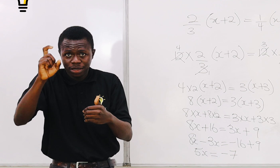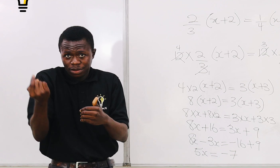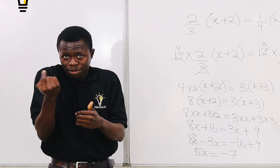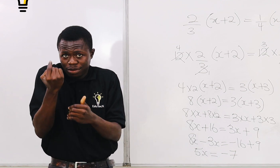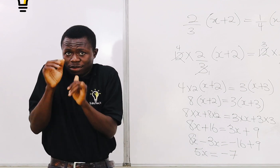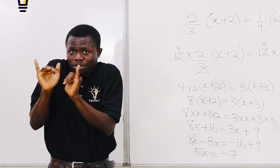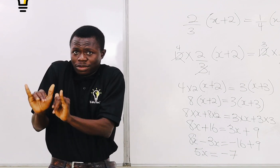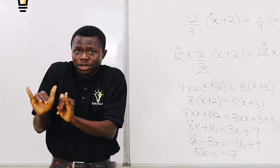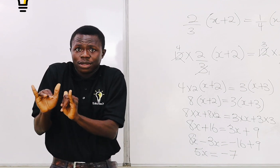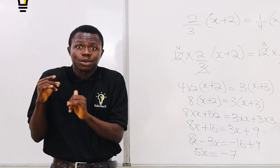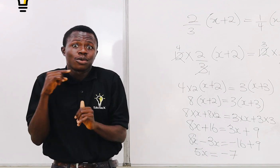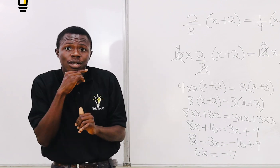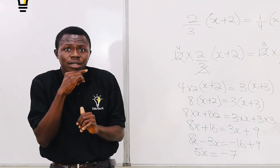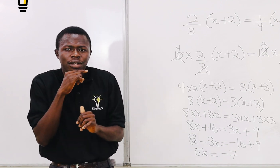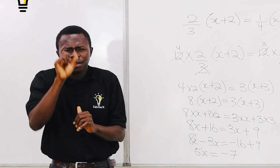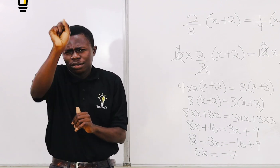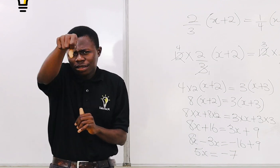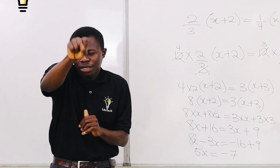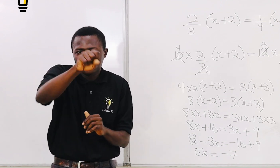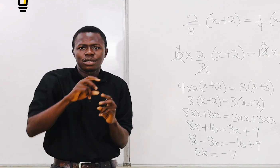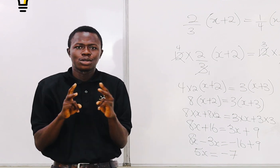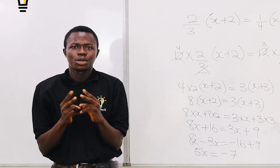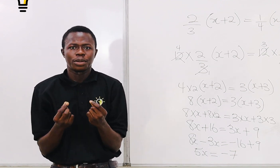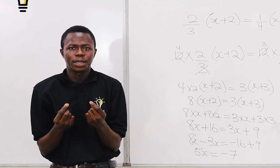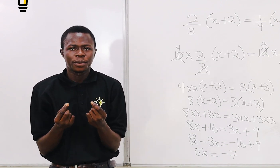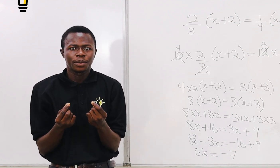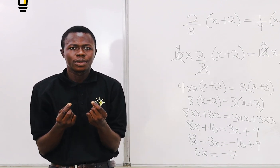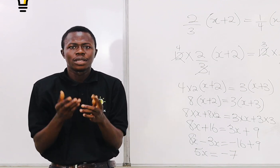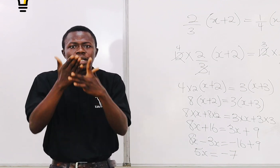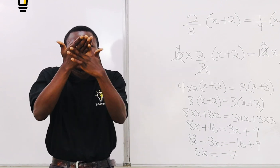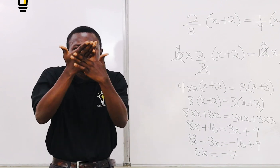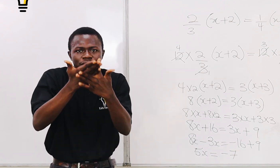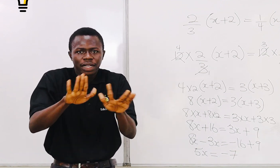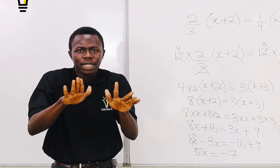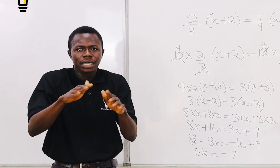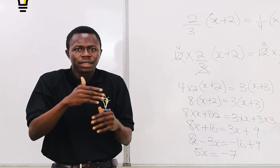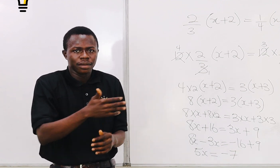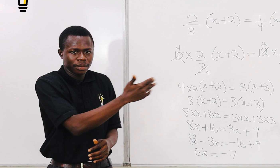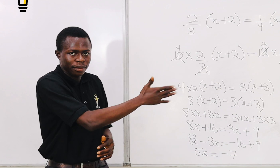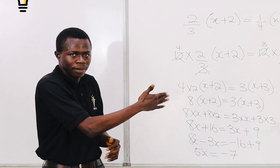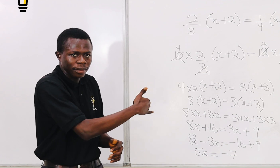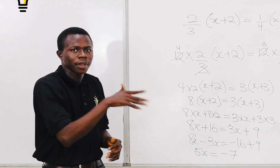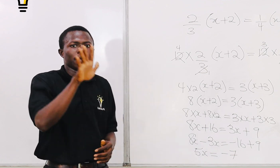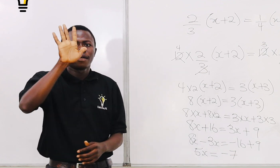We try to isolate x by dividing through by